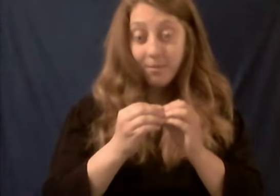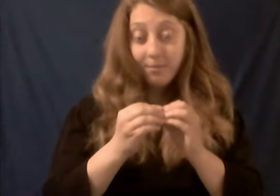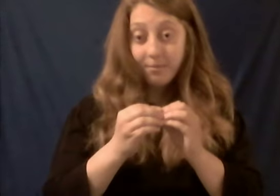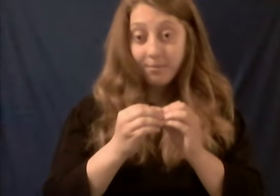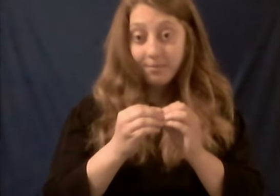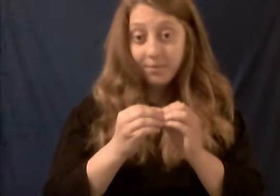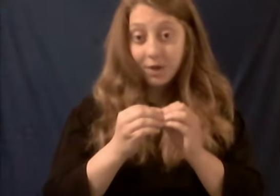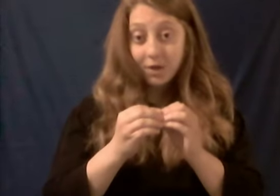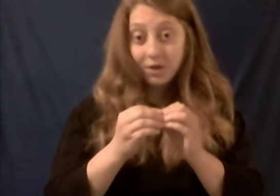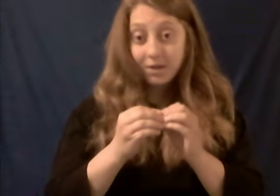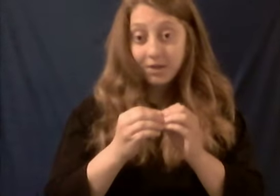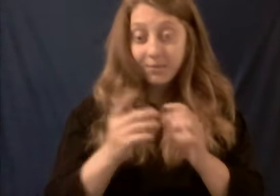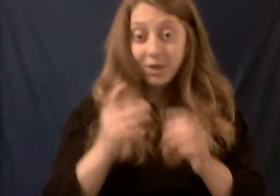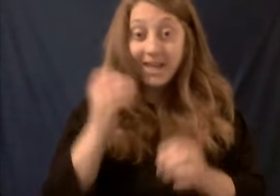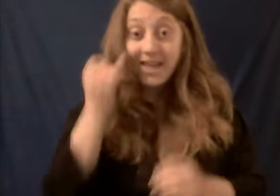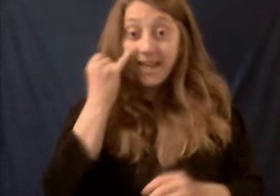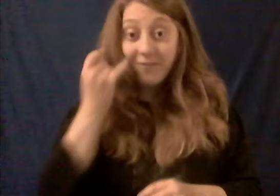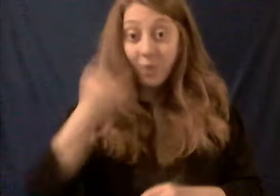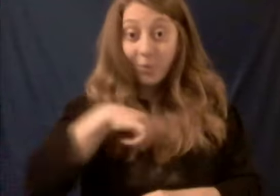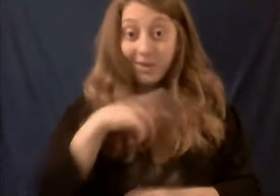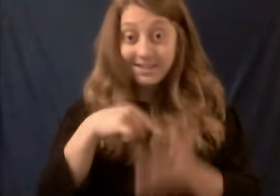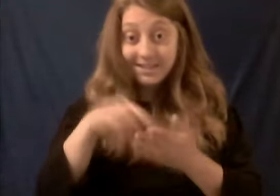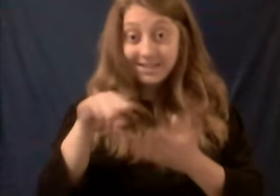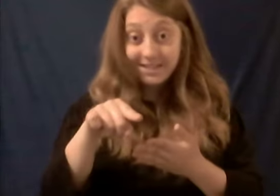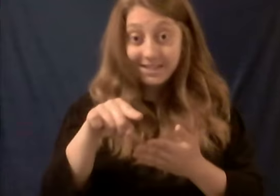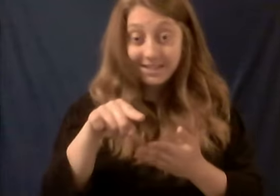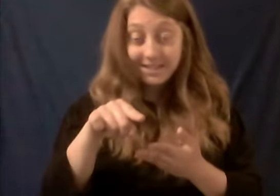following. So we ensure that you get the card and the PIN separately.